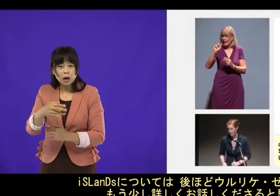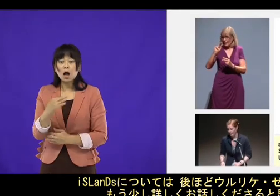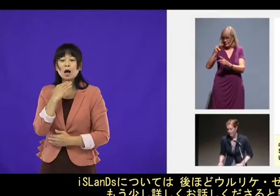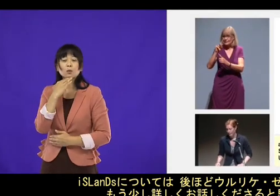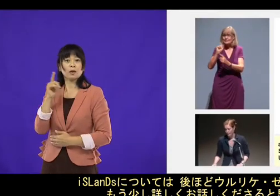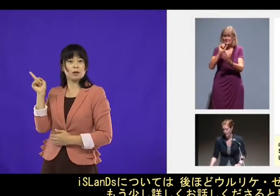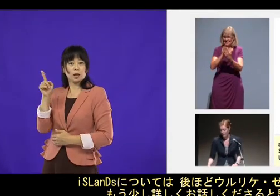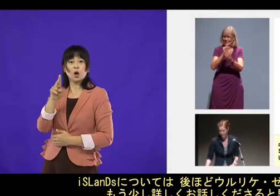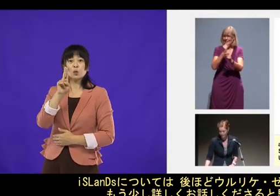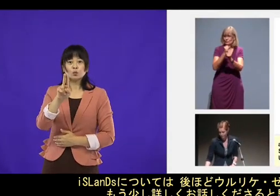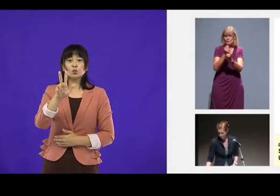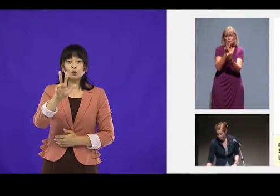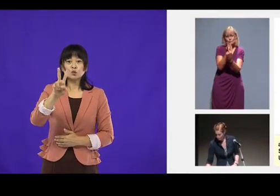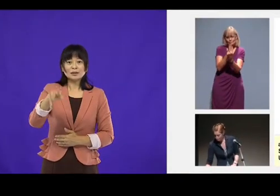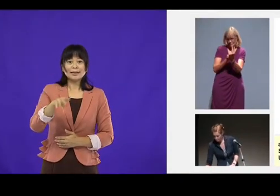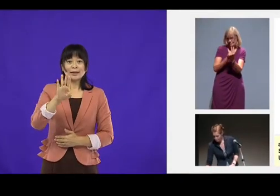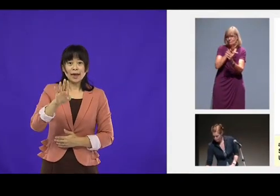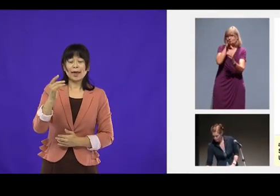on.